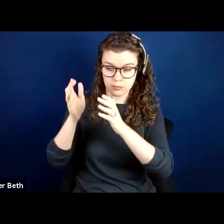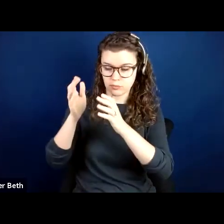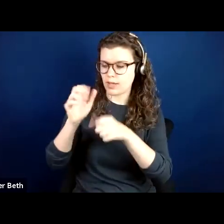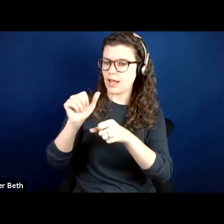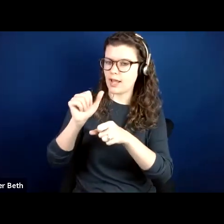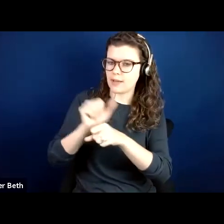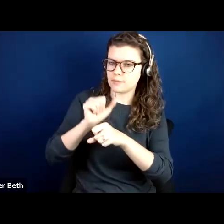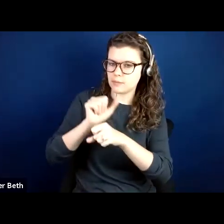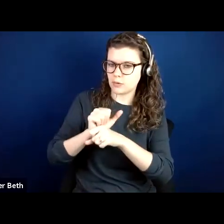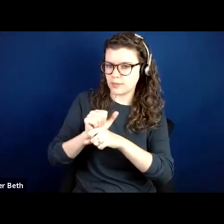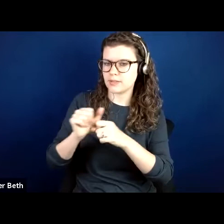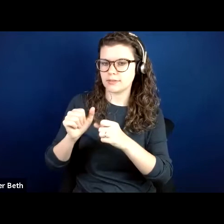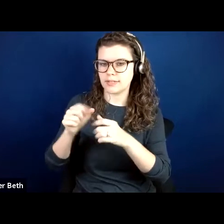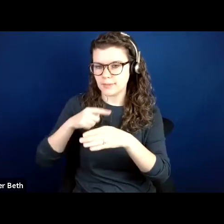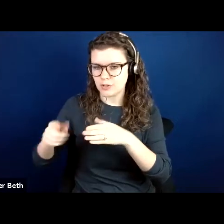healthcare specialization.